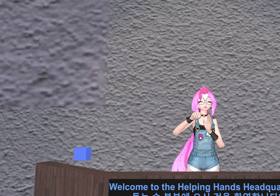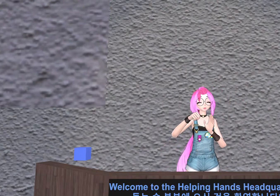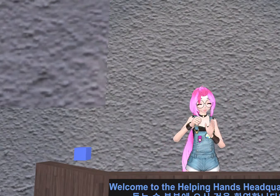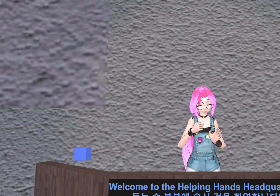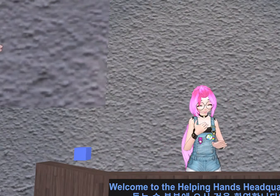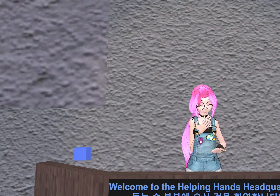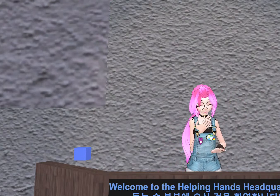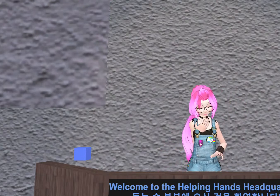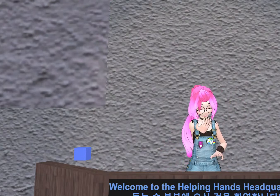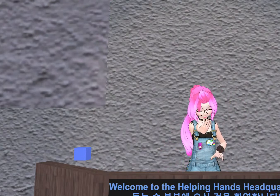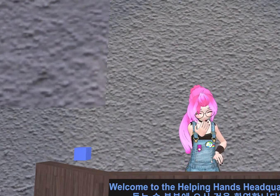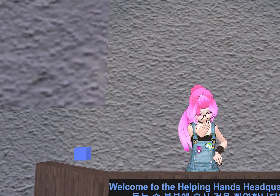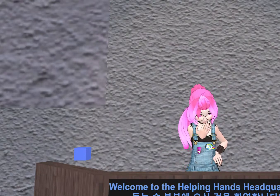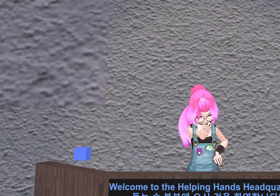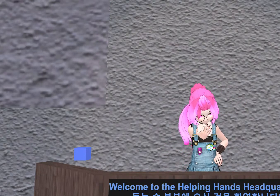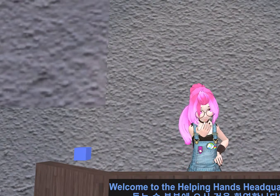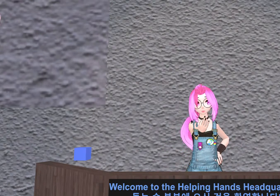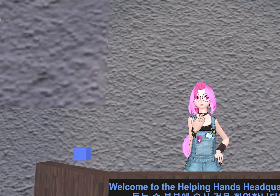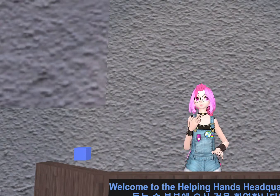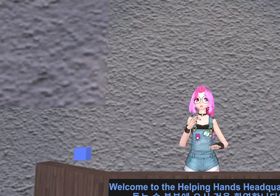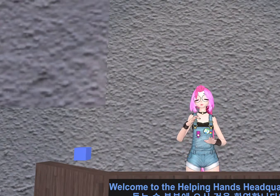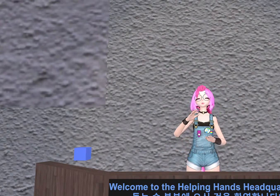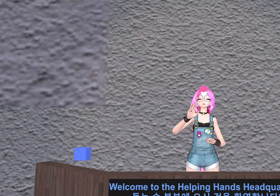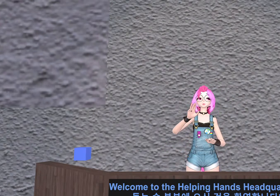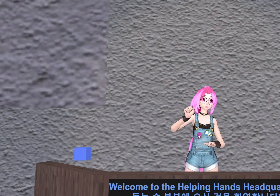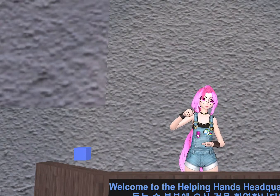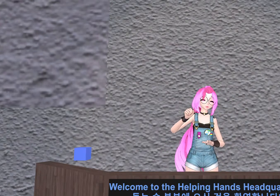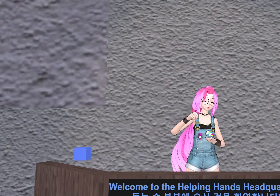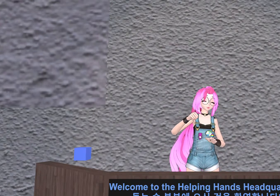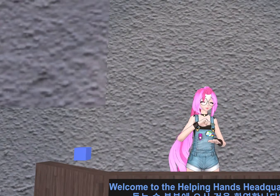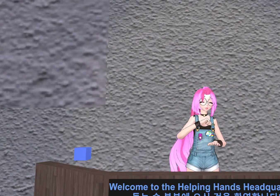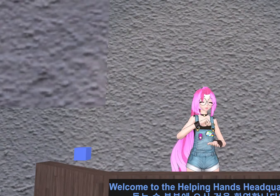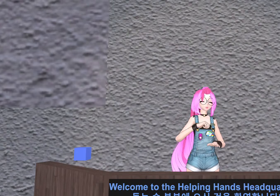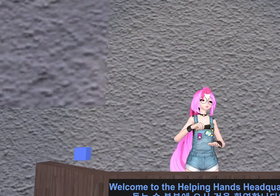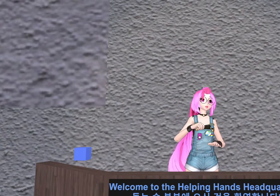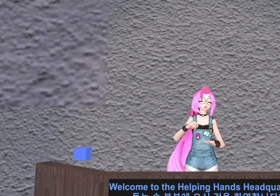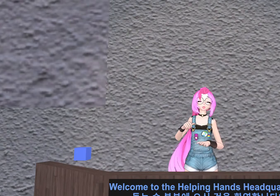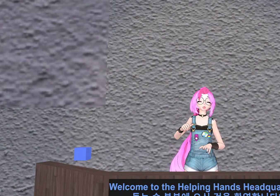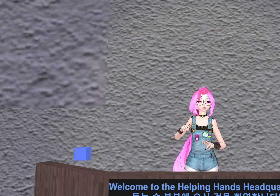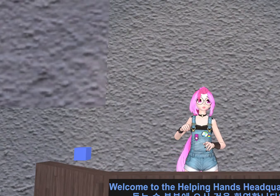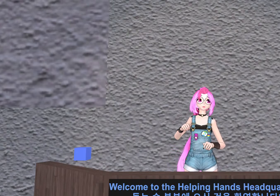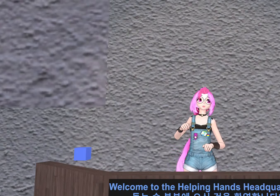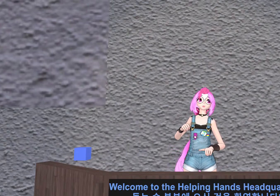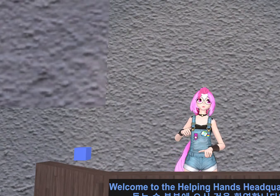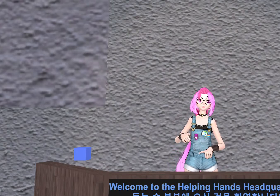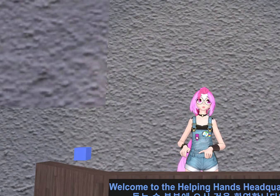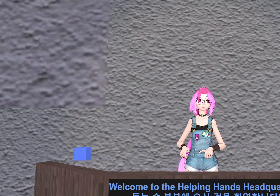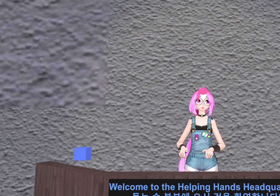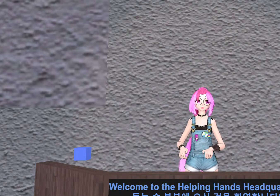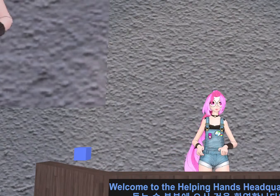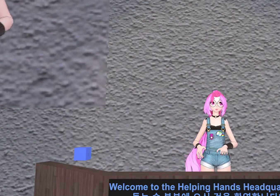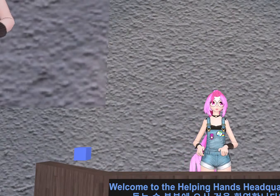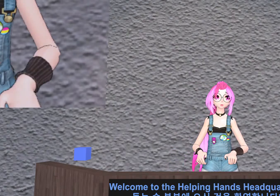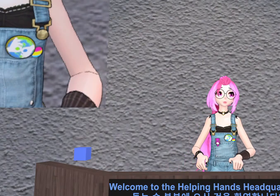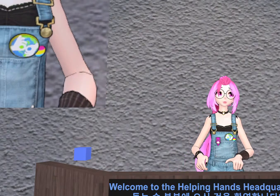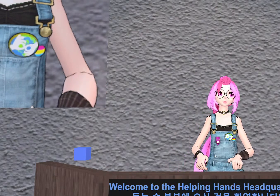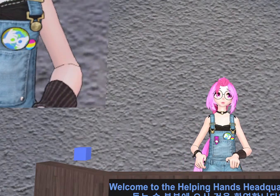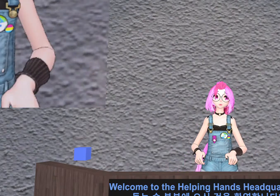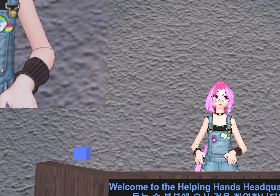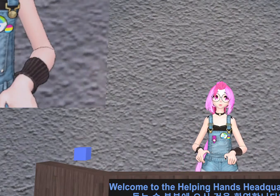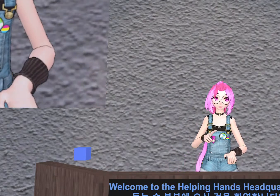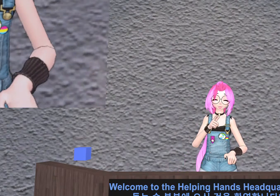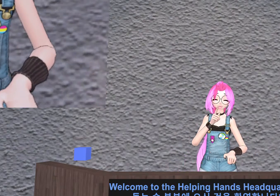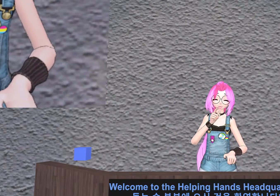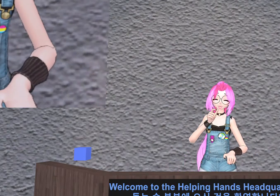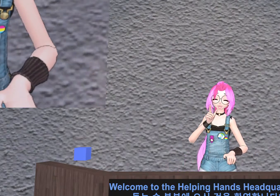I've never heard him speak or anything, so I have no clue. Okay. I knew what it was. I just figured I wasn't supposed to